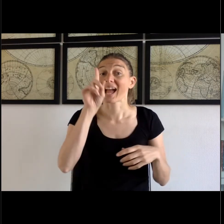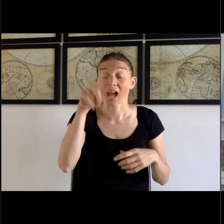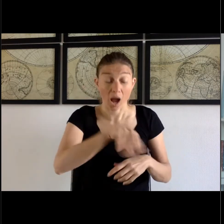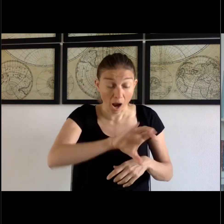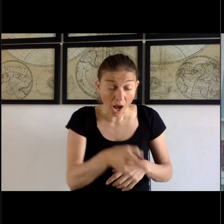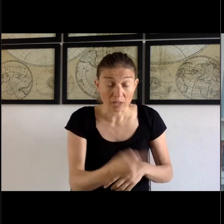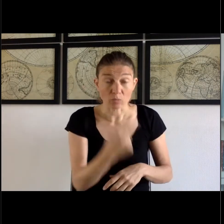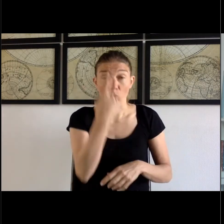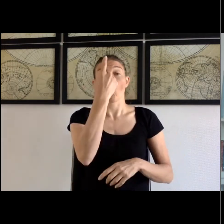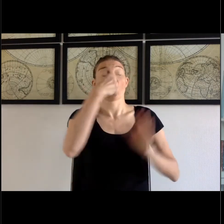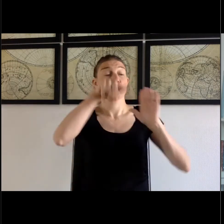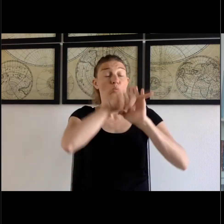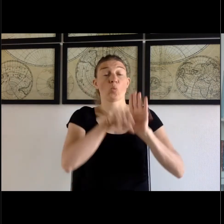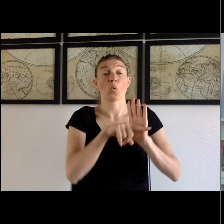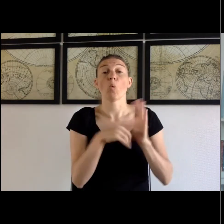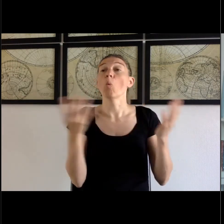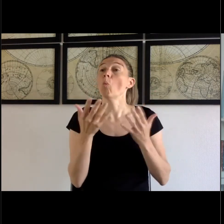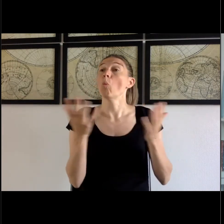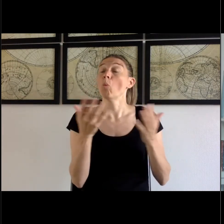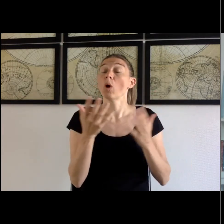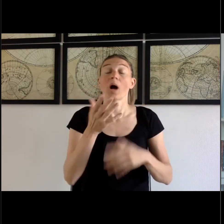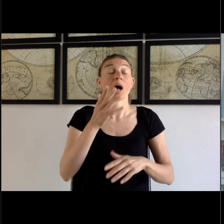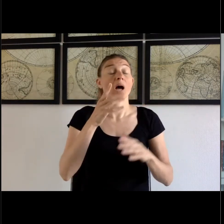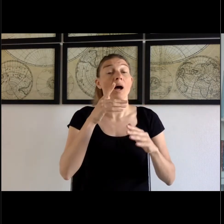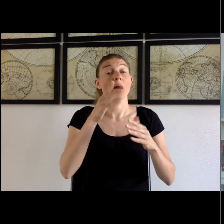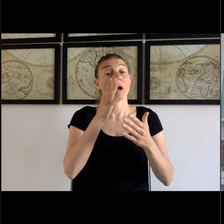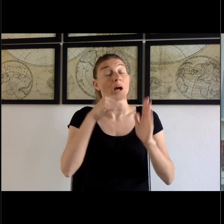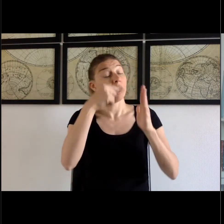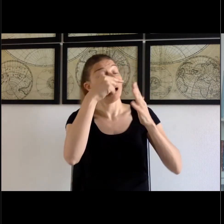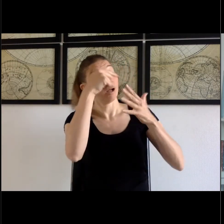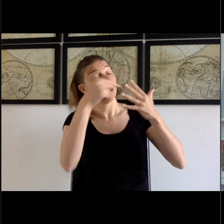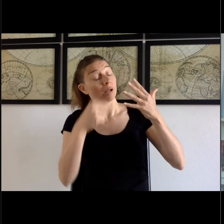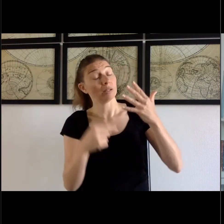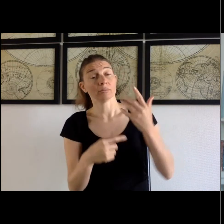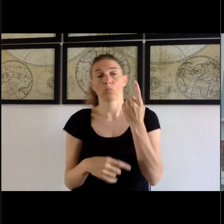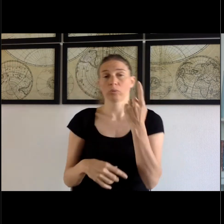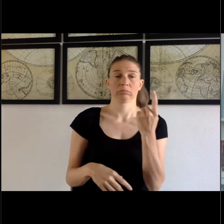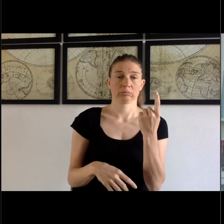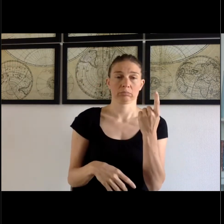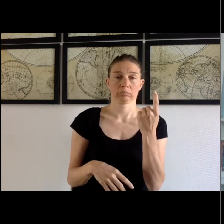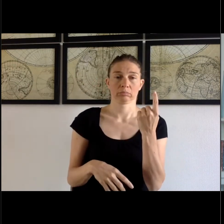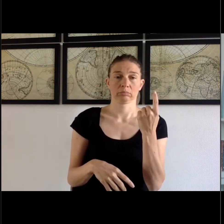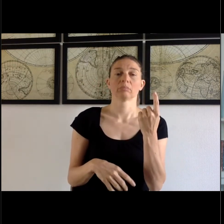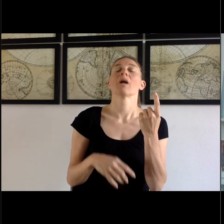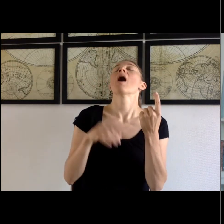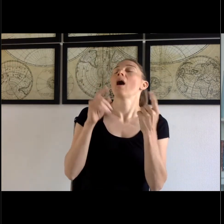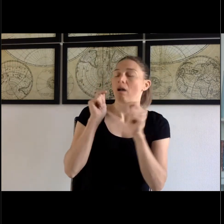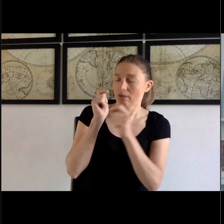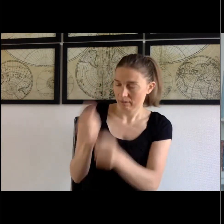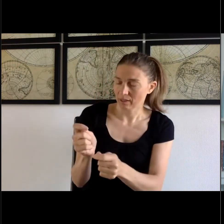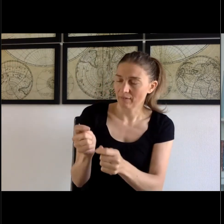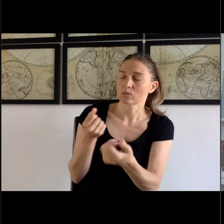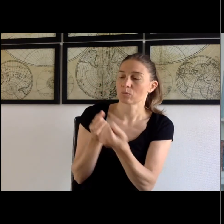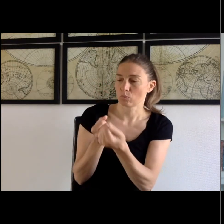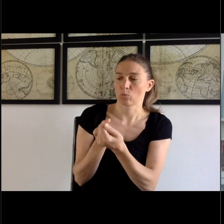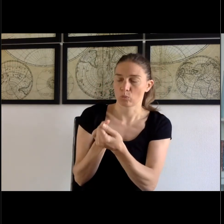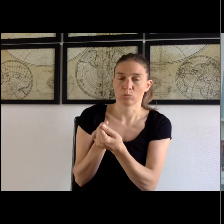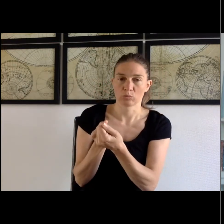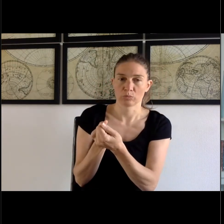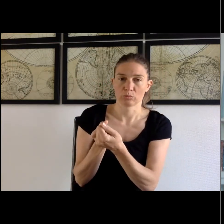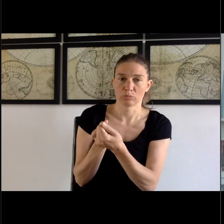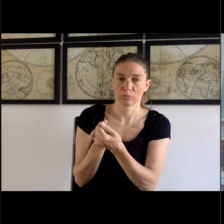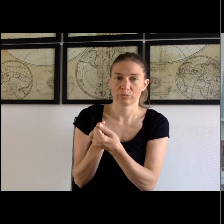one criteria, disability group, is taken in account in order to give support for people. And it makes